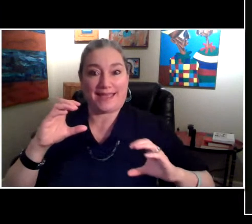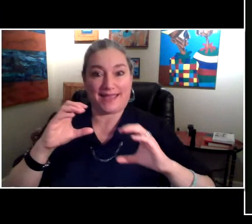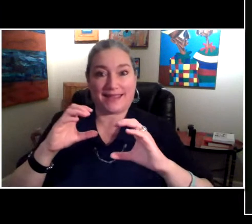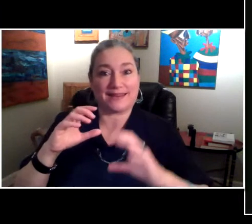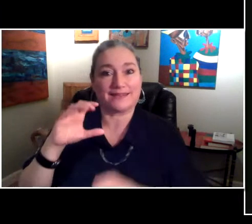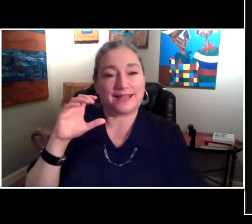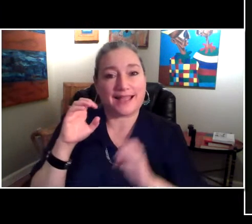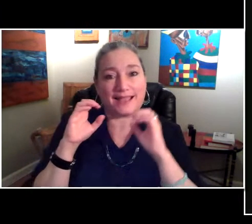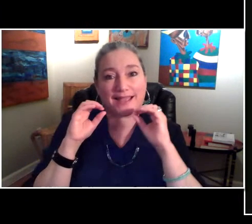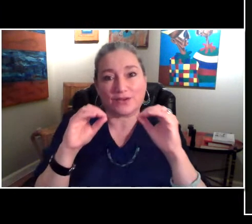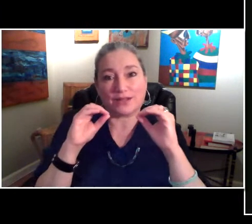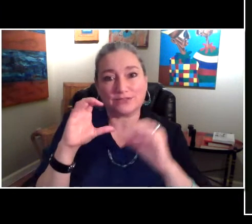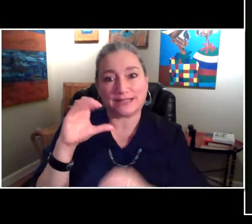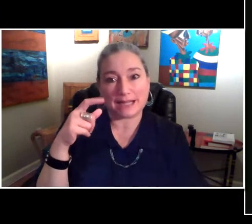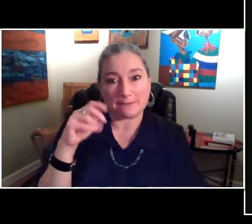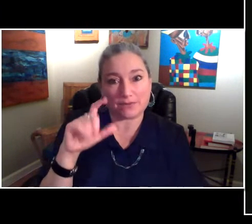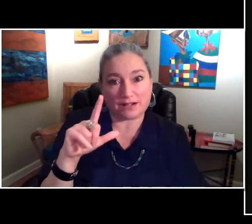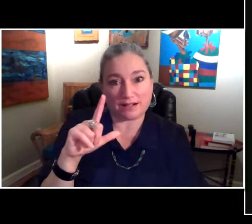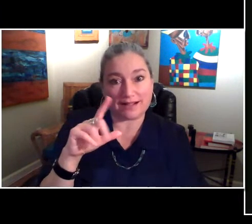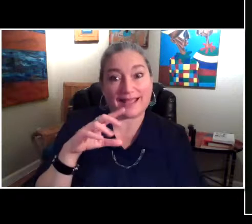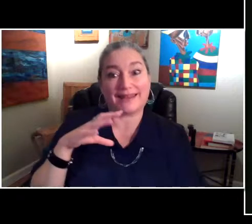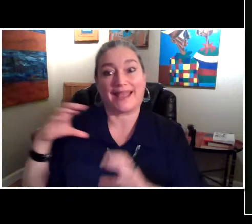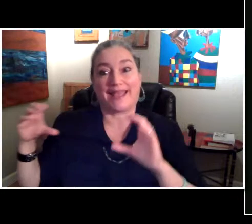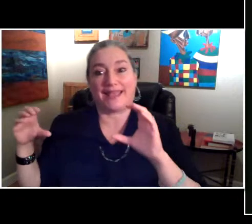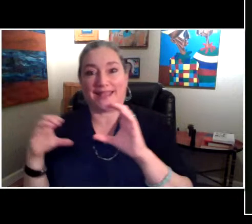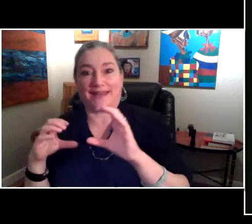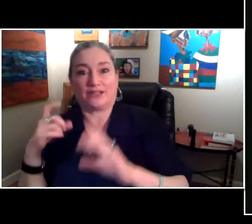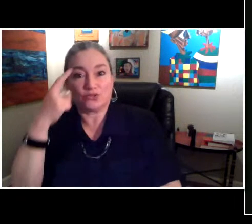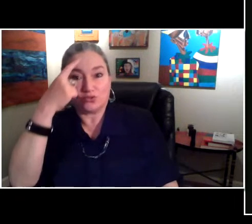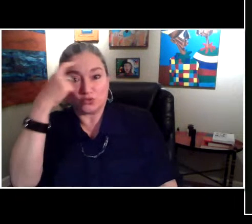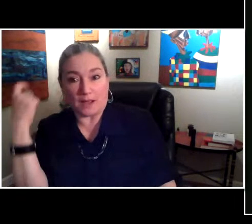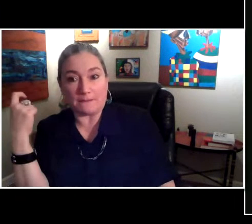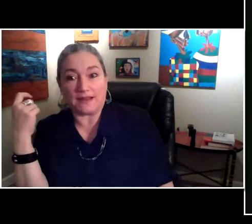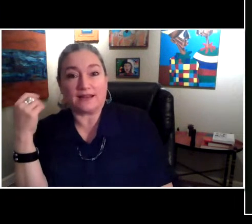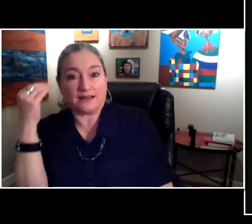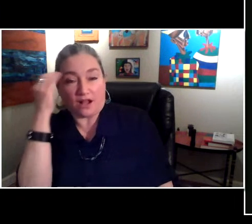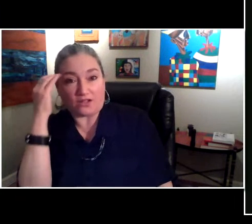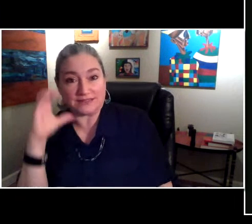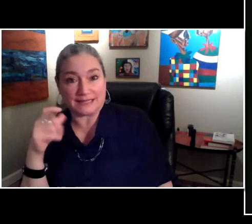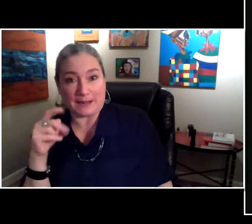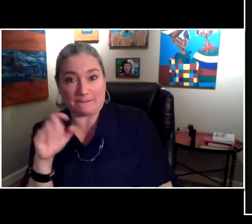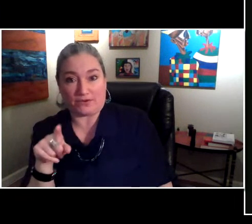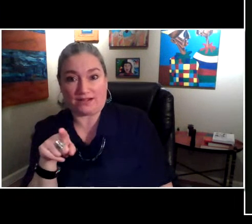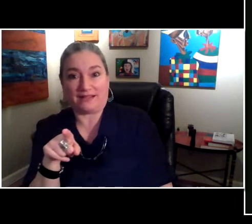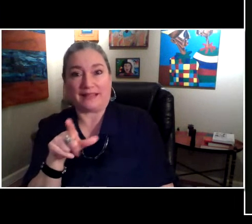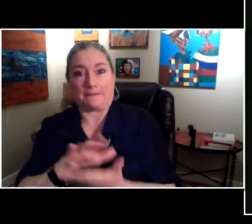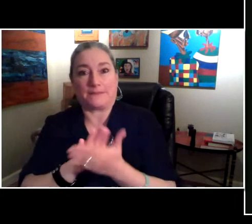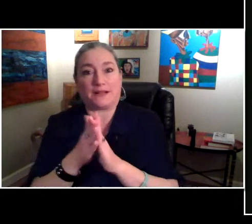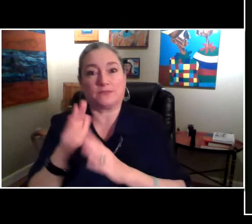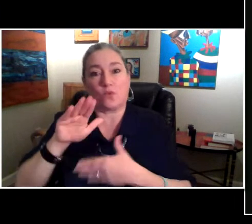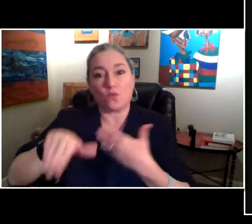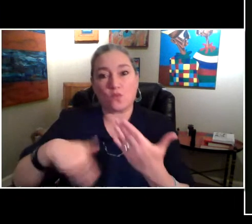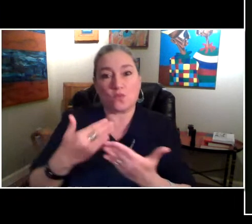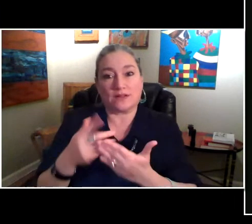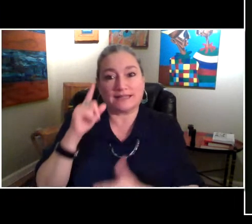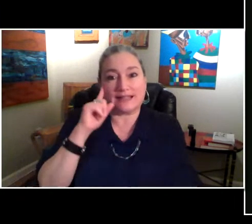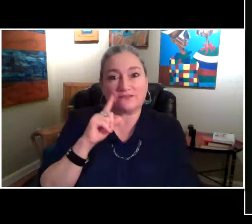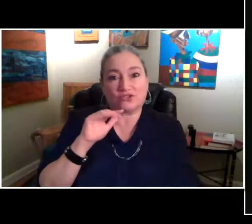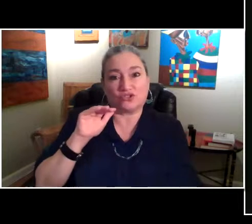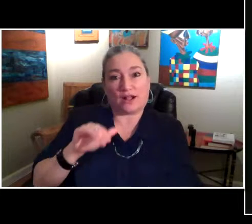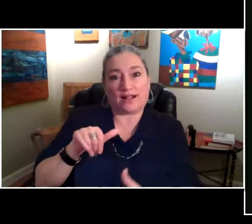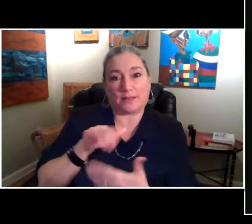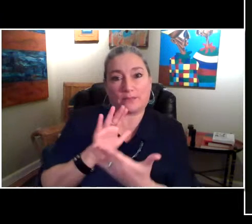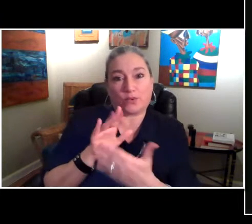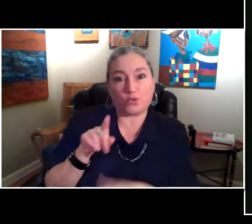family, familial, linguistic, aspirational, but we're now adding in additional categories of educational capital